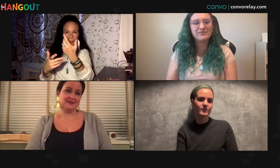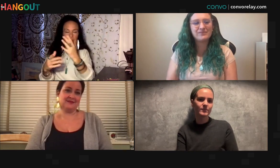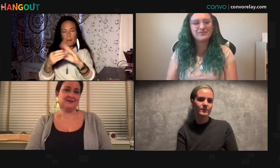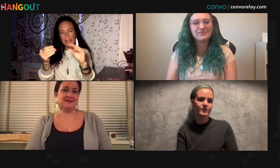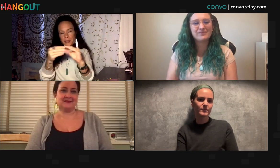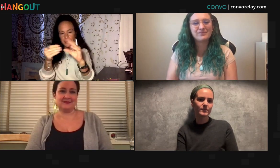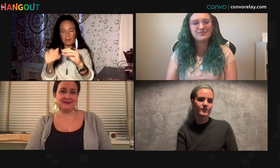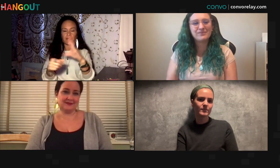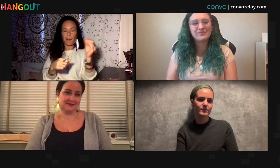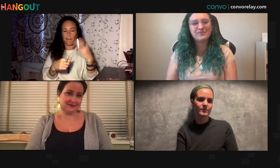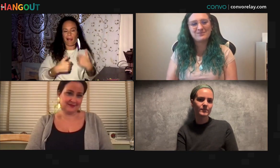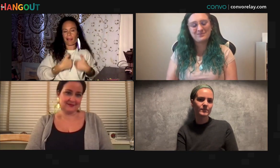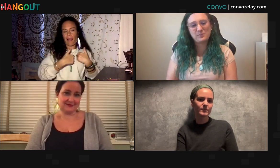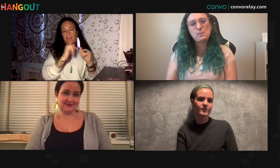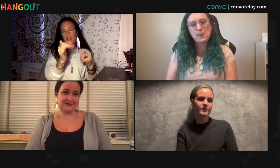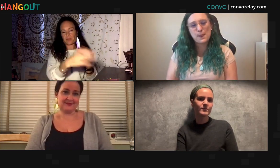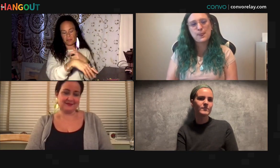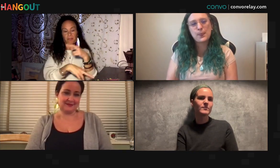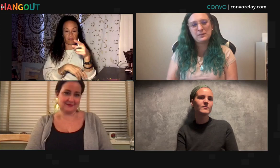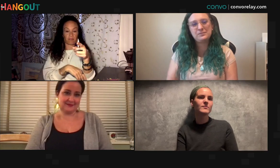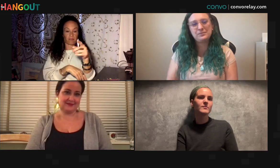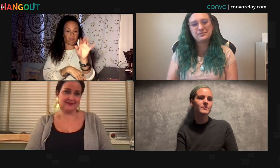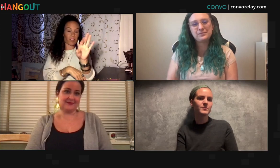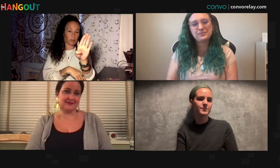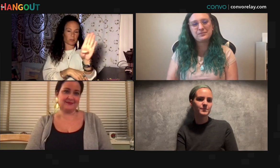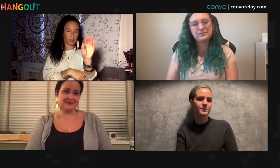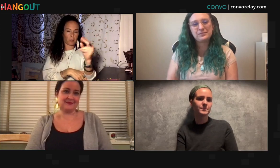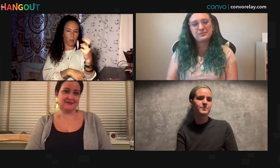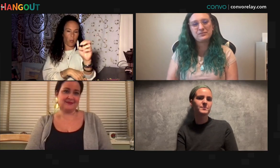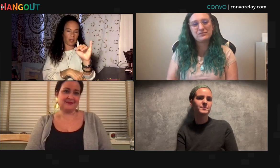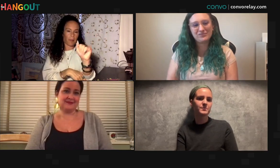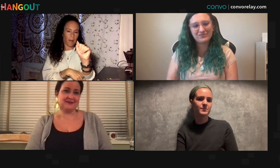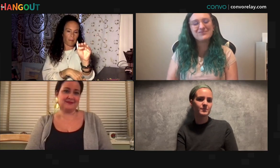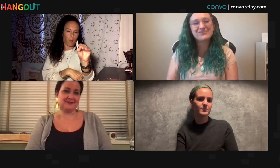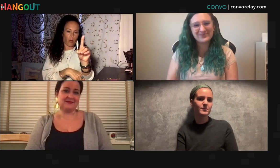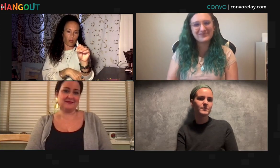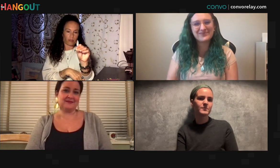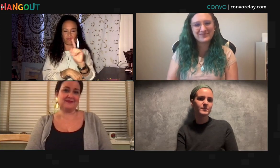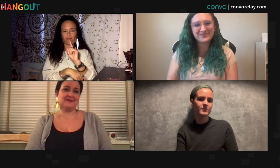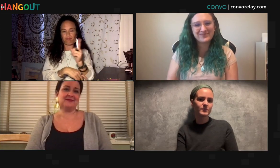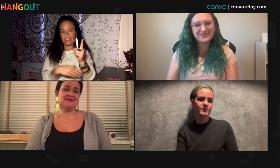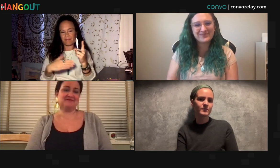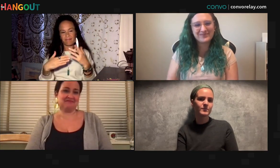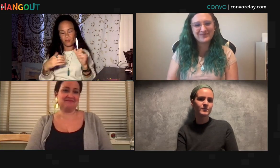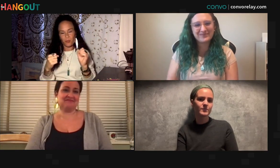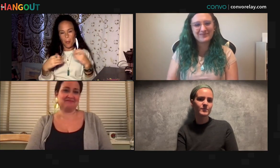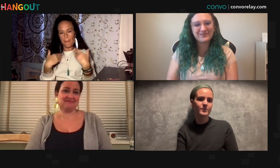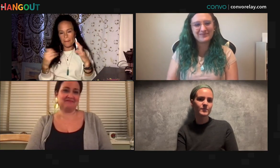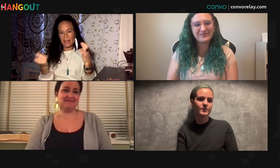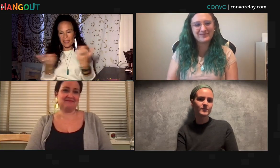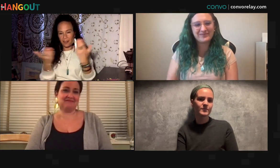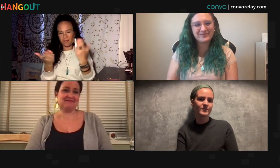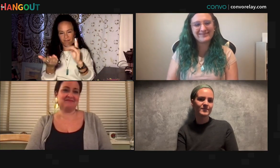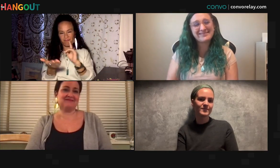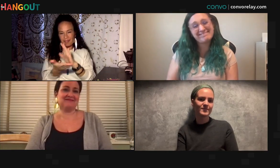It's kind of a blend of my work and my life. But for Facebook, it's Bohemia